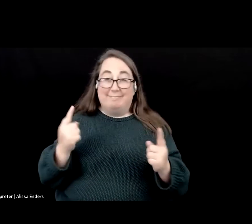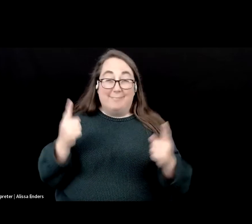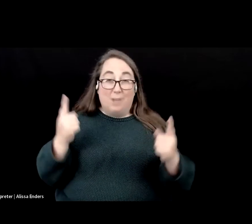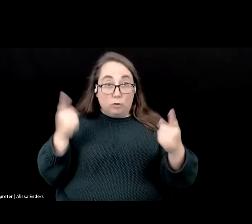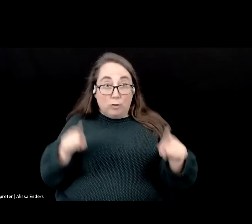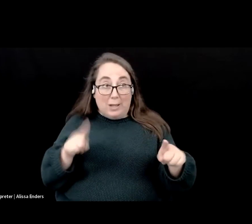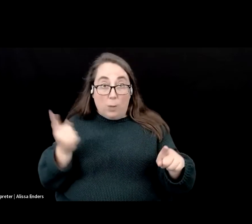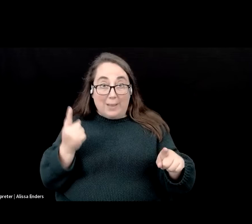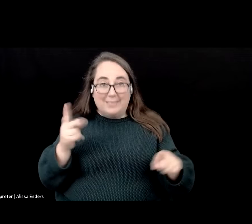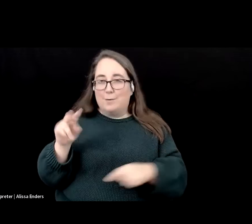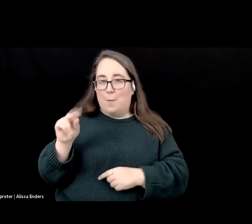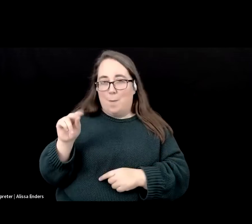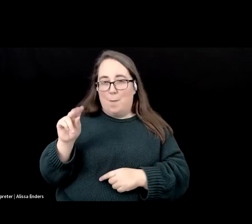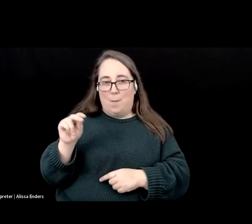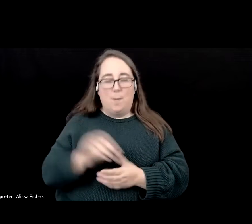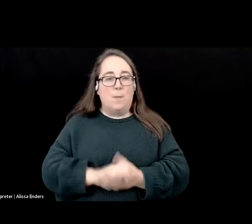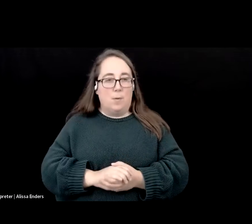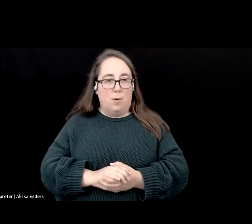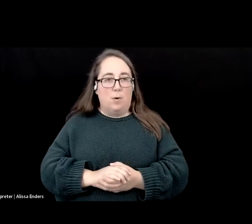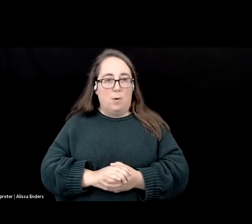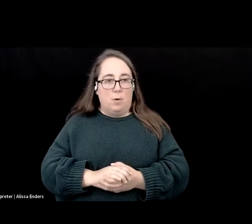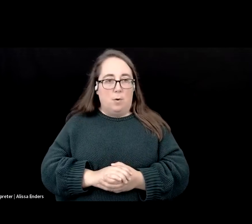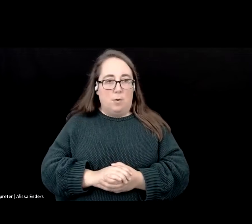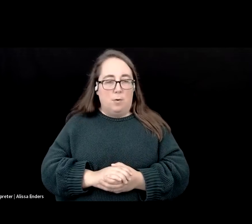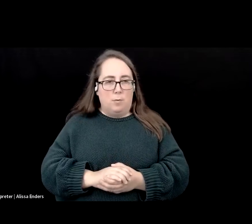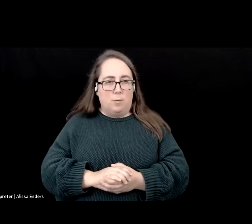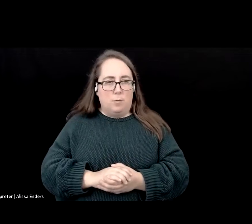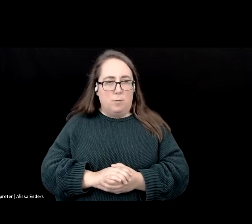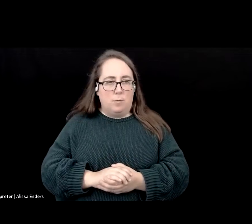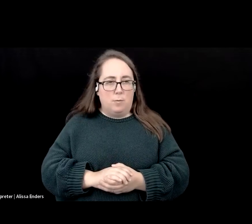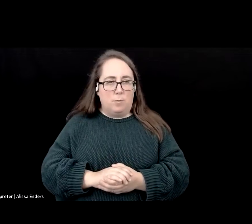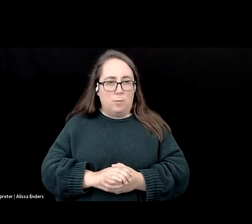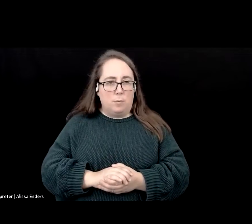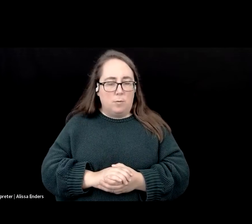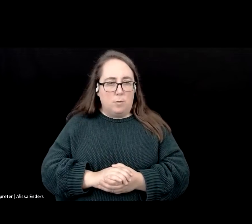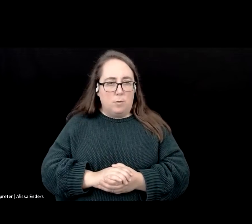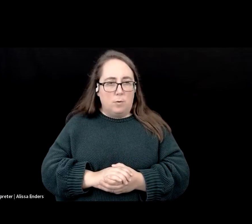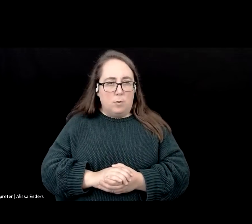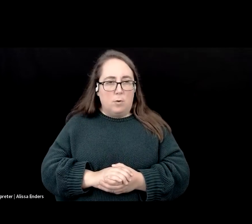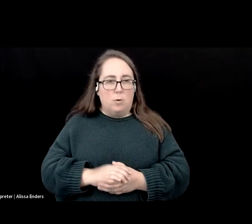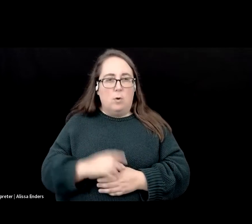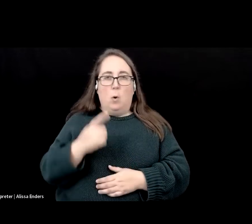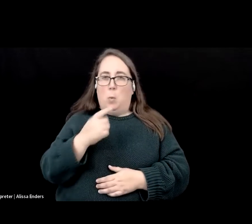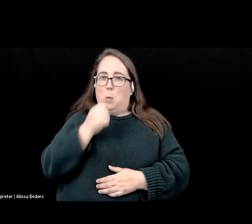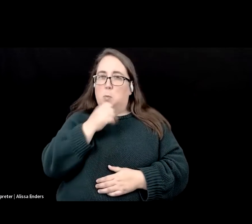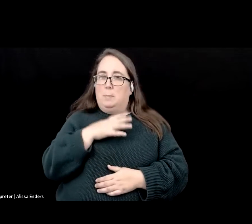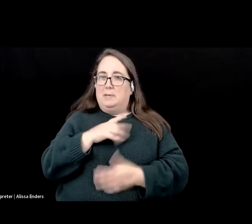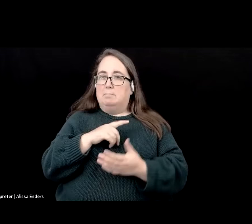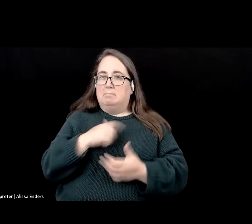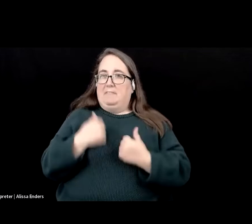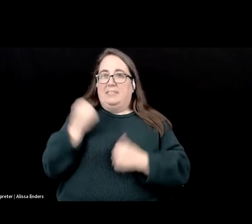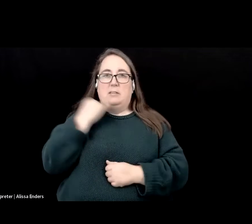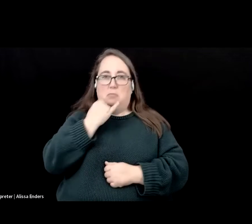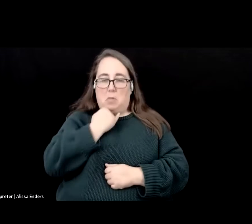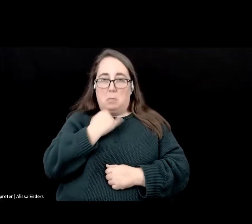I'm reminded of a case, the woman I actually know, she published her case when civil discourse was going on. She lives in Israel. She wrote about it. She was